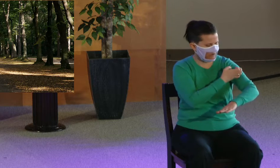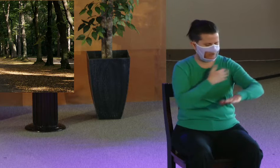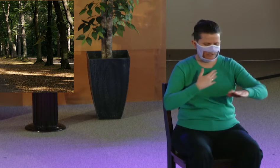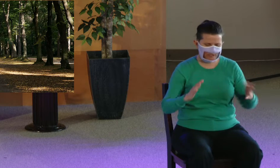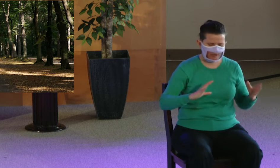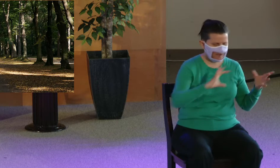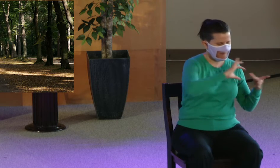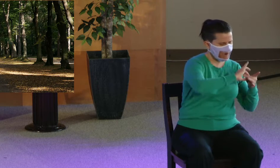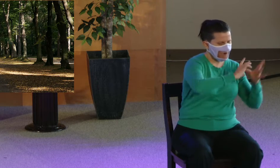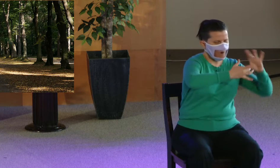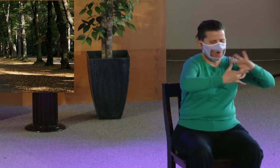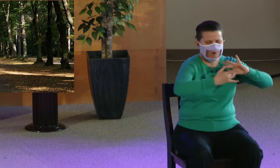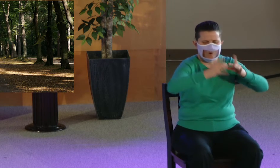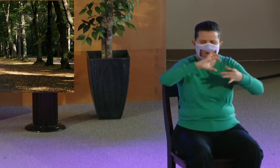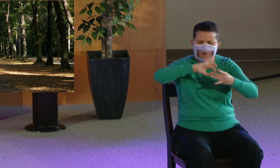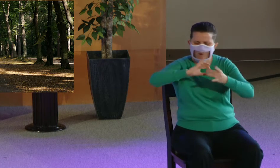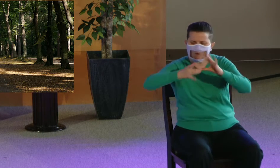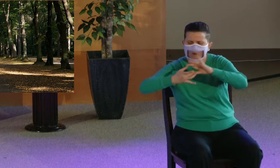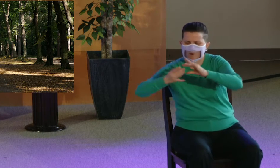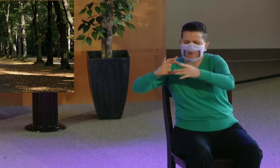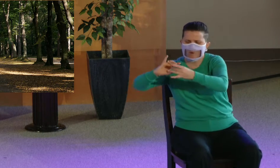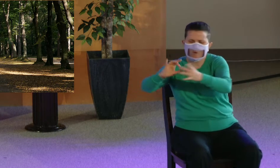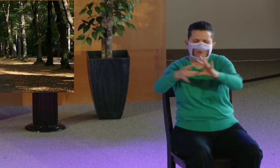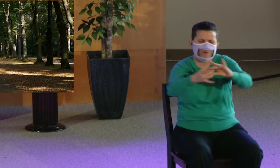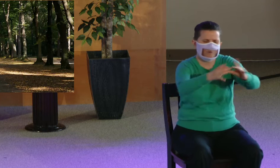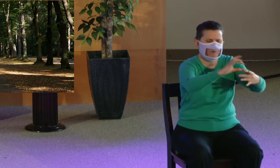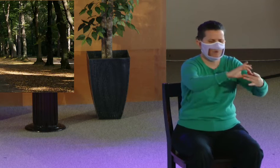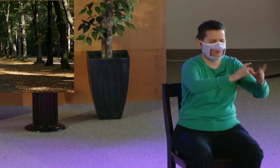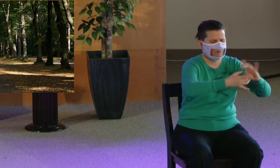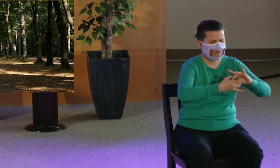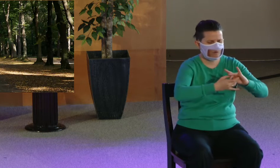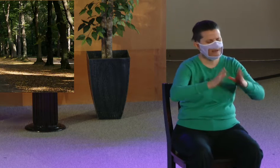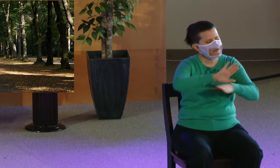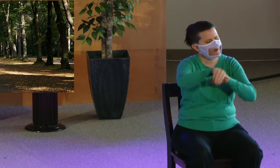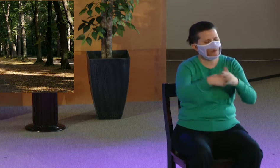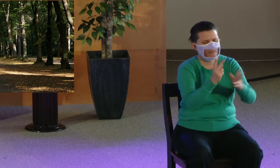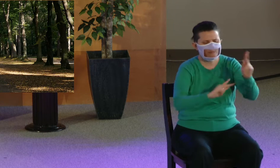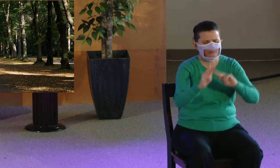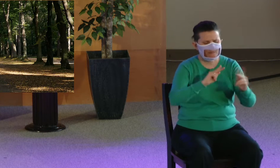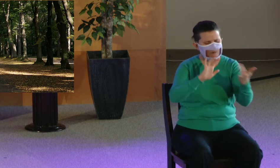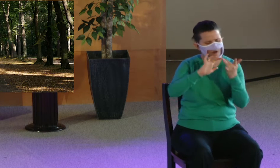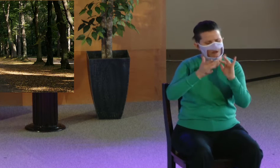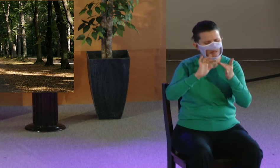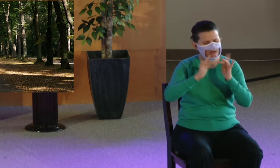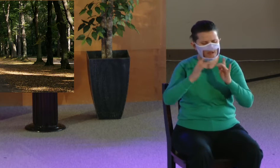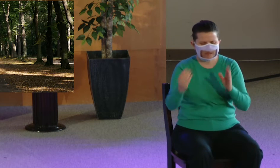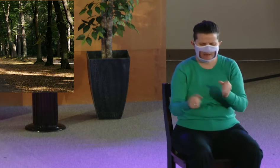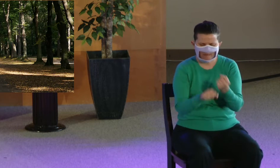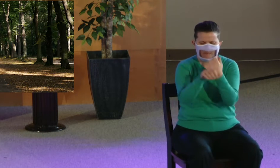And for those of you online, bring your loving energy in as well and let it grow.